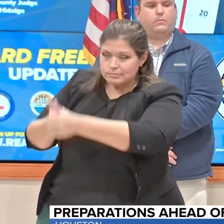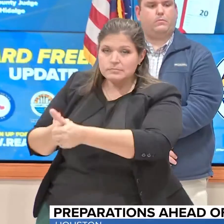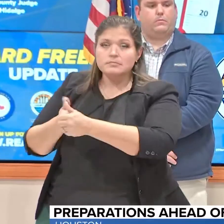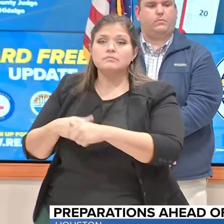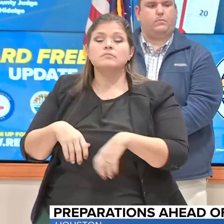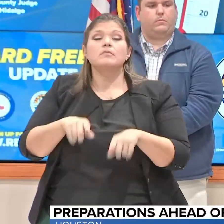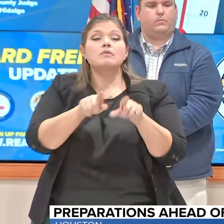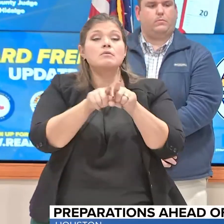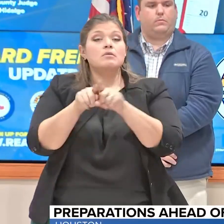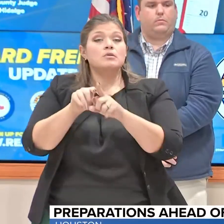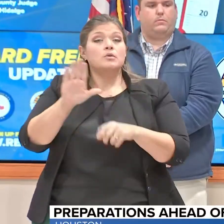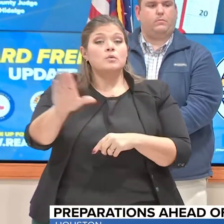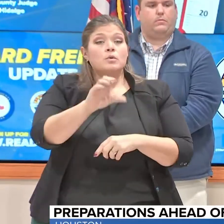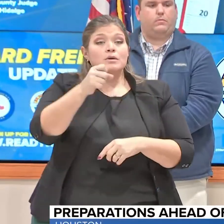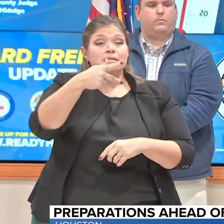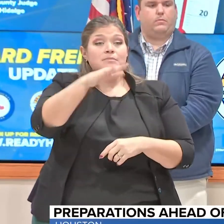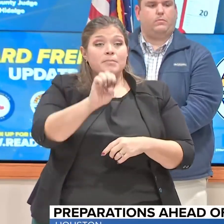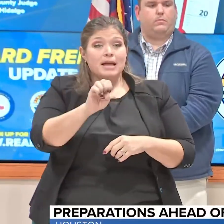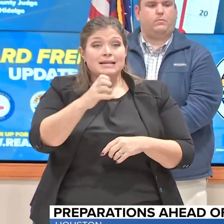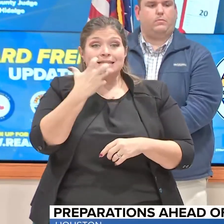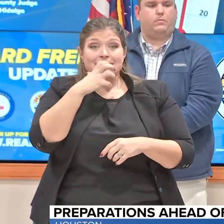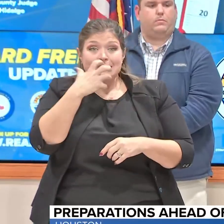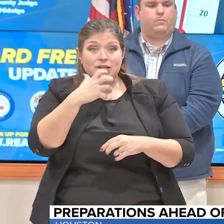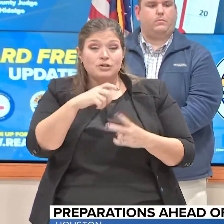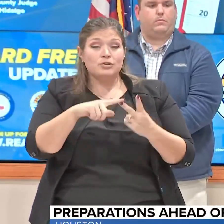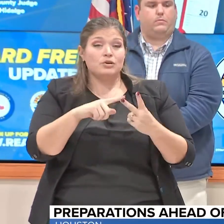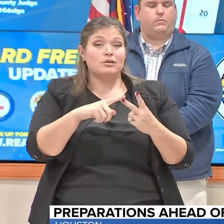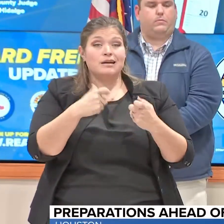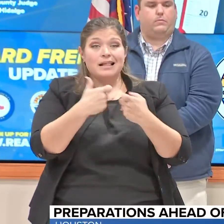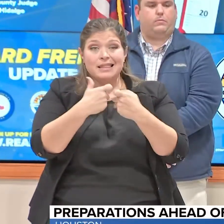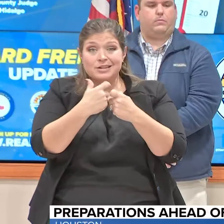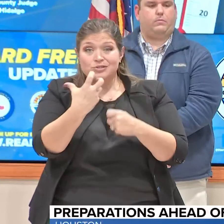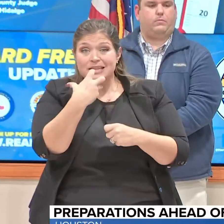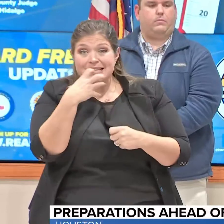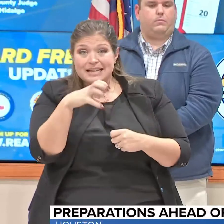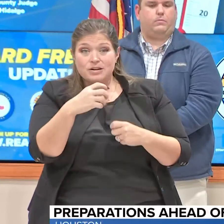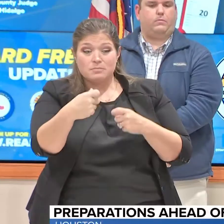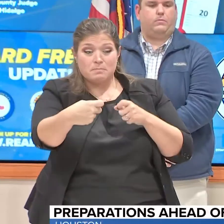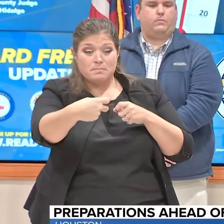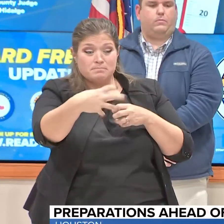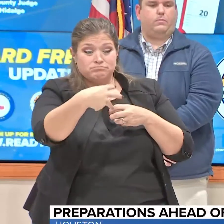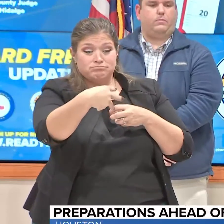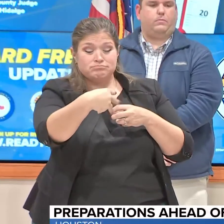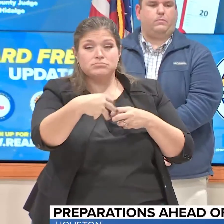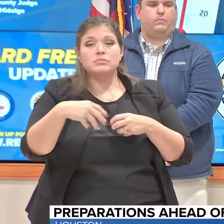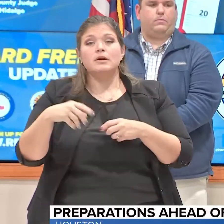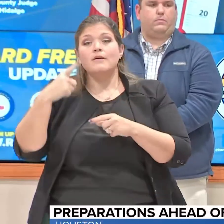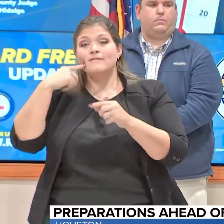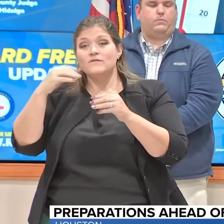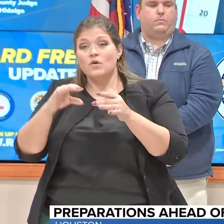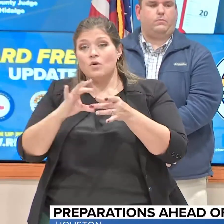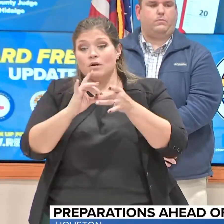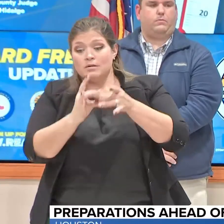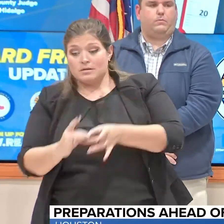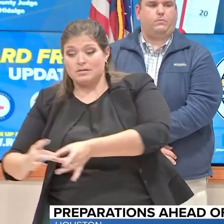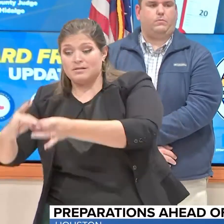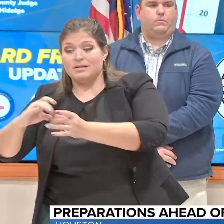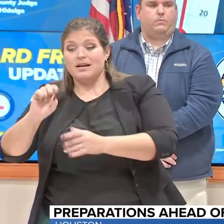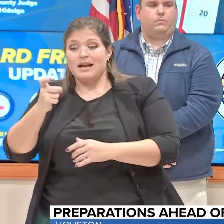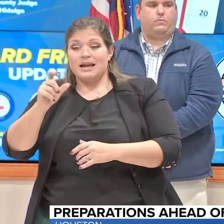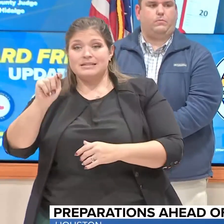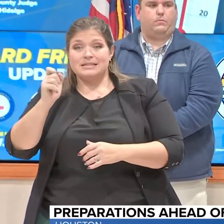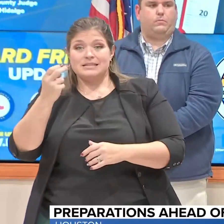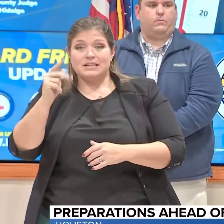plug your space heaters or even an electric heater or a fan into an extension cord. They're not meant to pull the power from